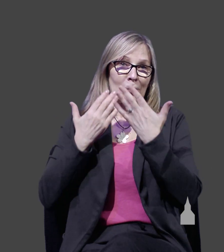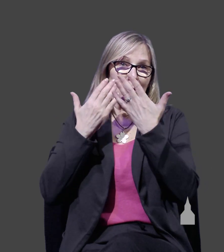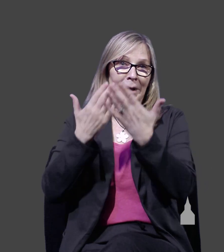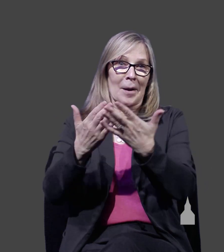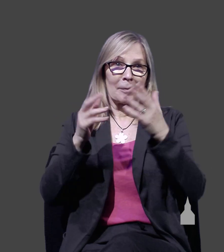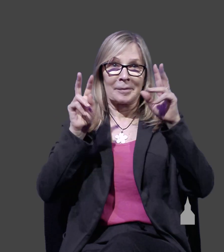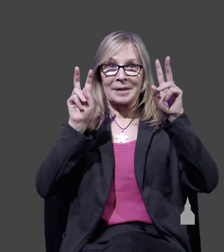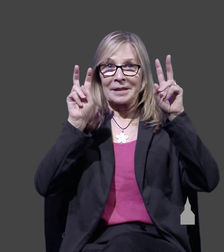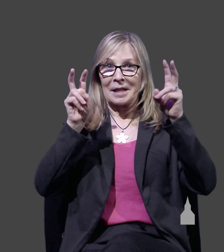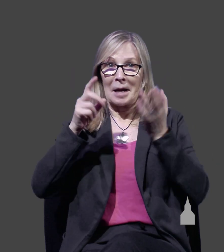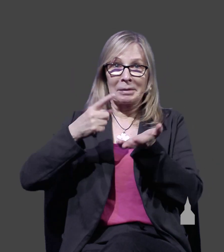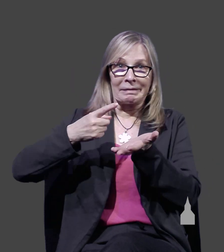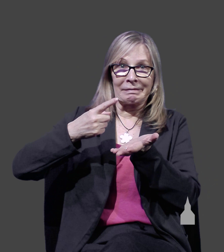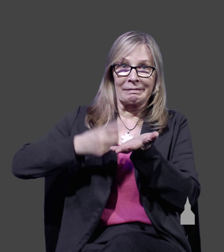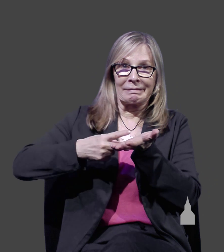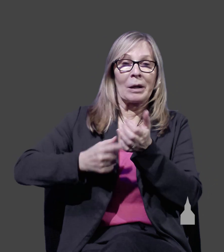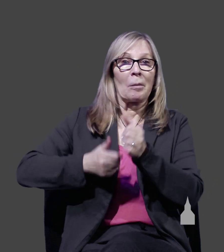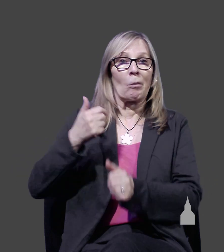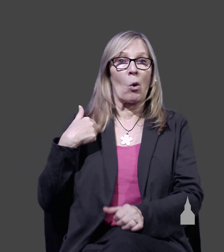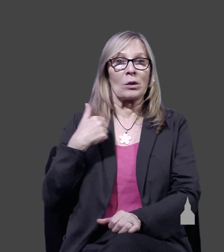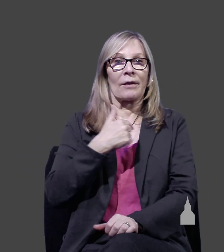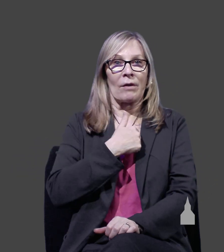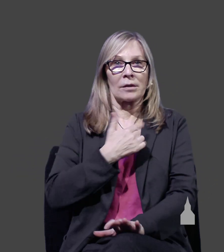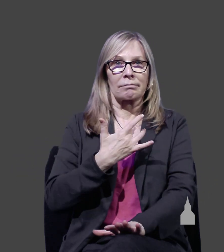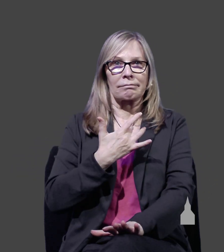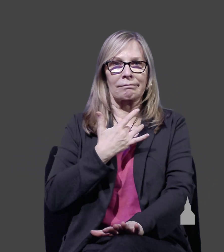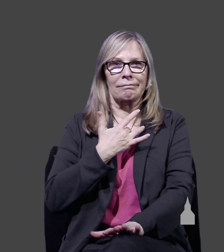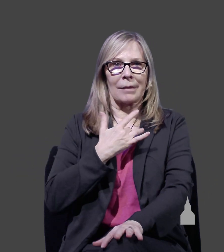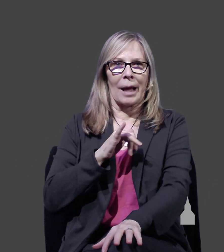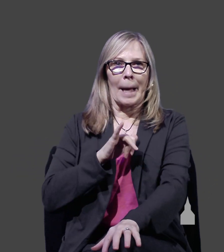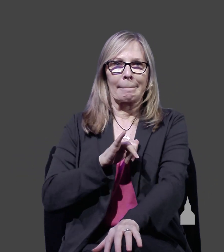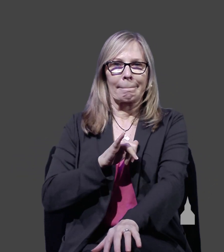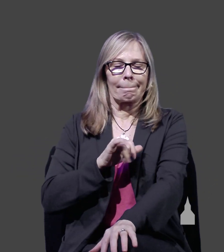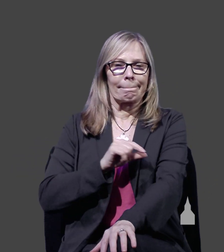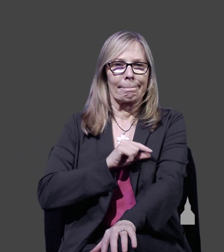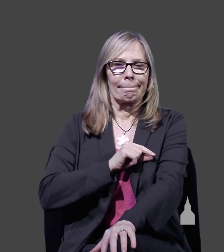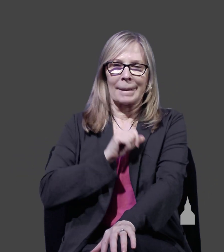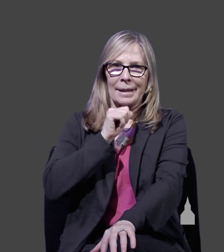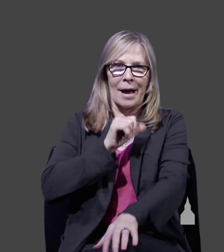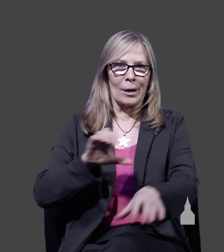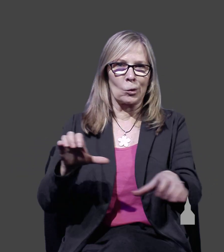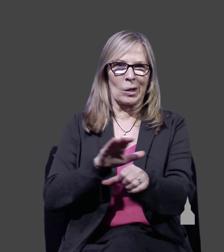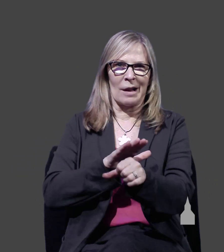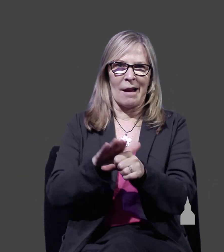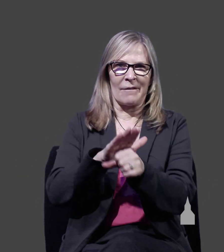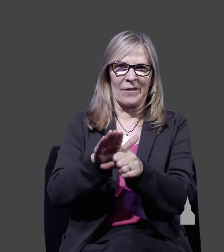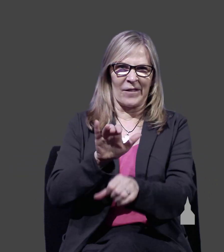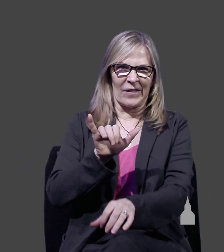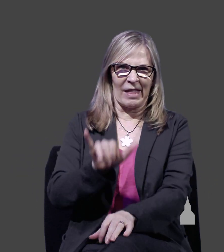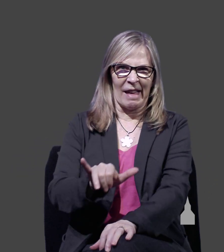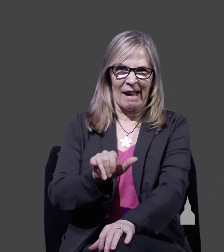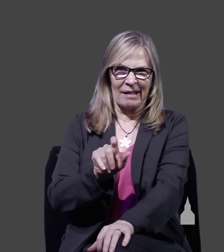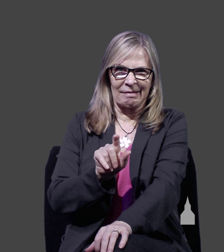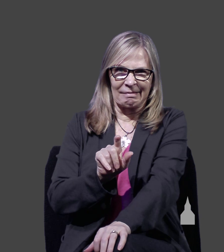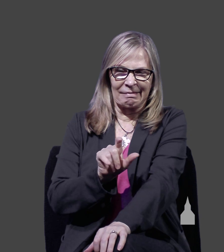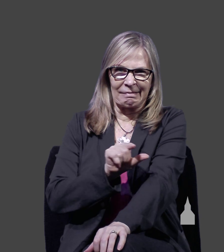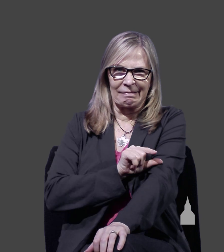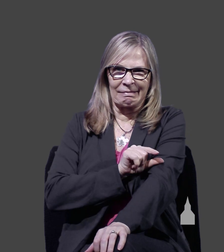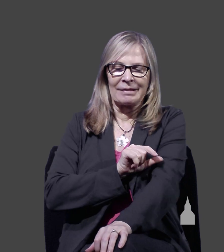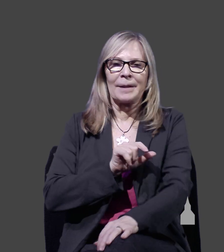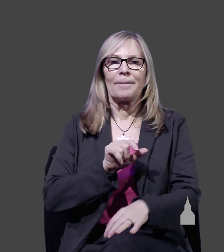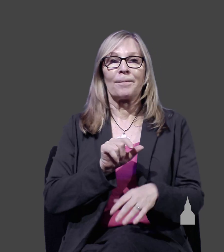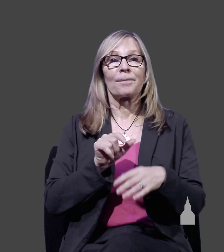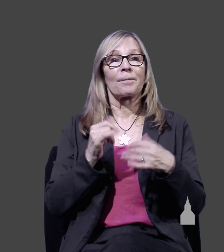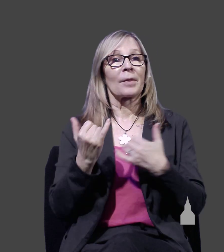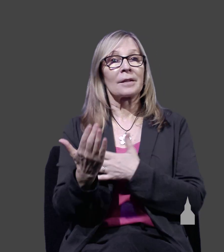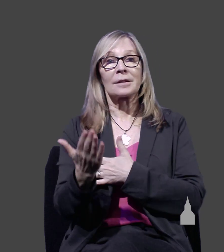talked about, most of us come to the same conclusion and we think, I'm not doing enough of that. And the issue that